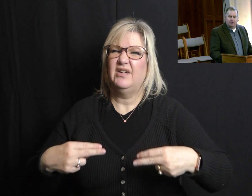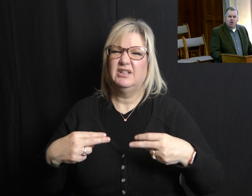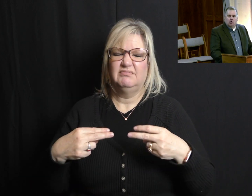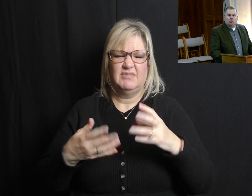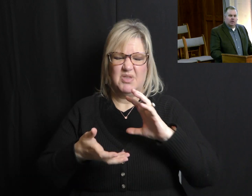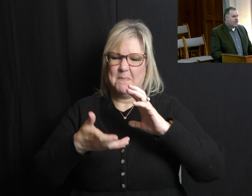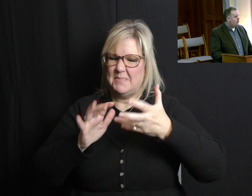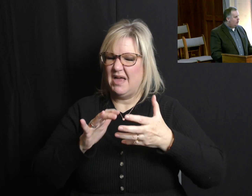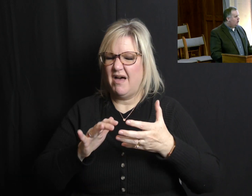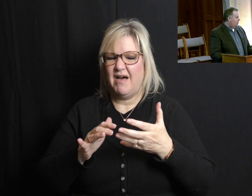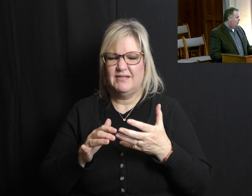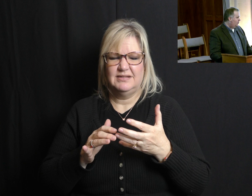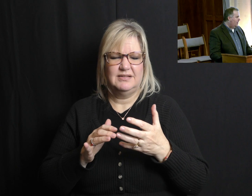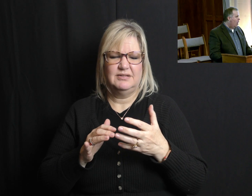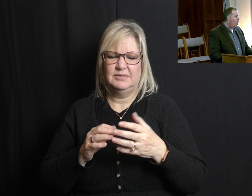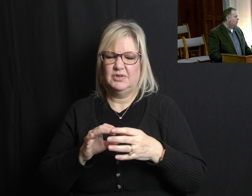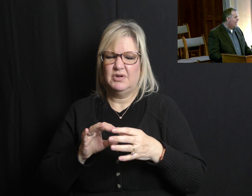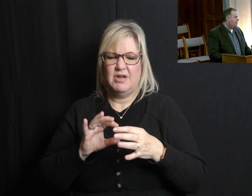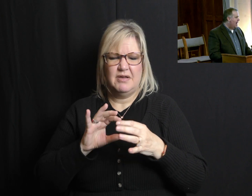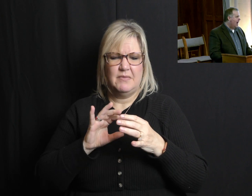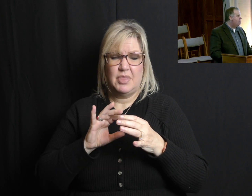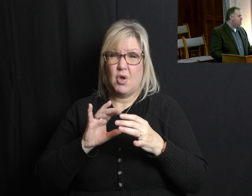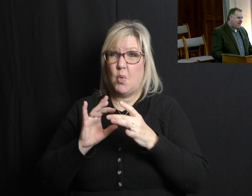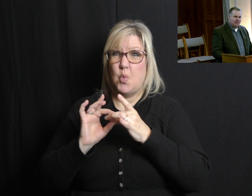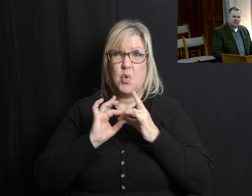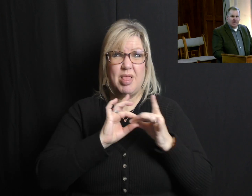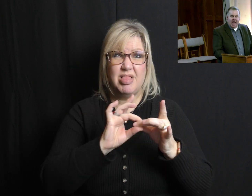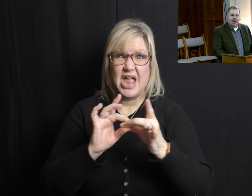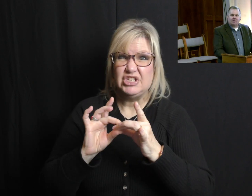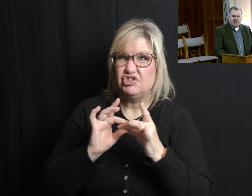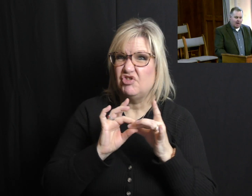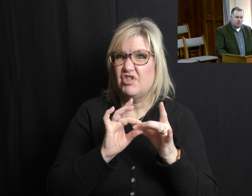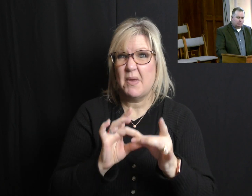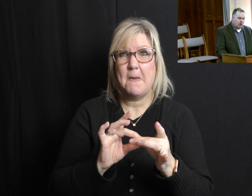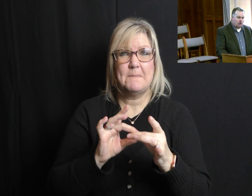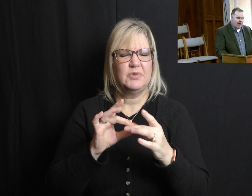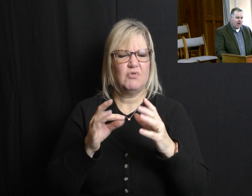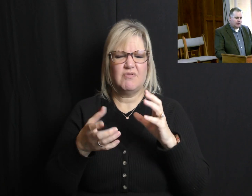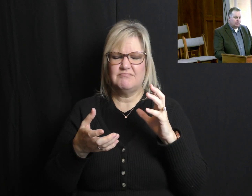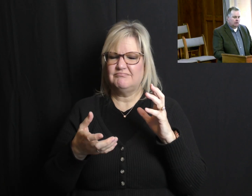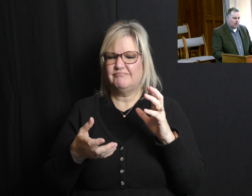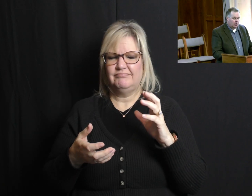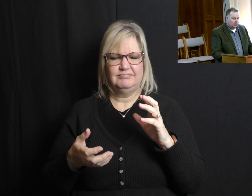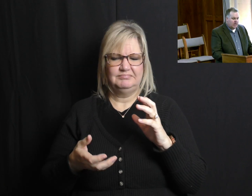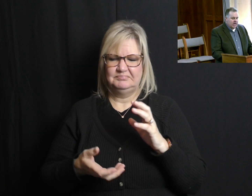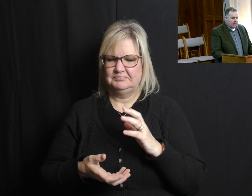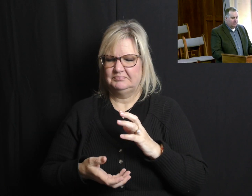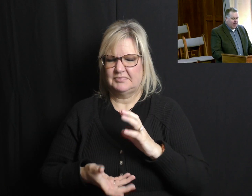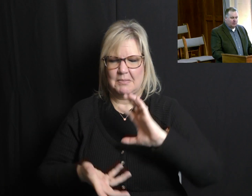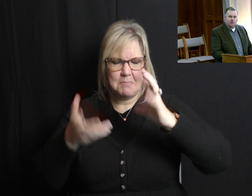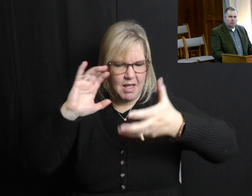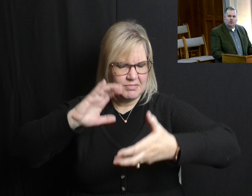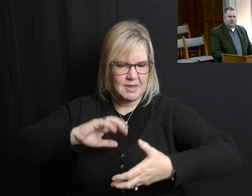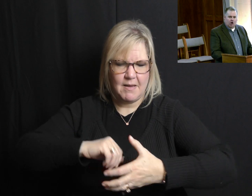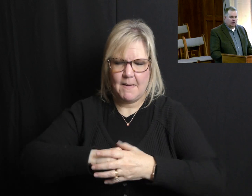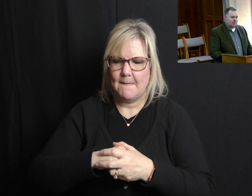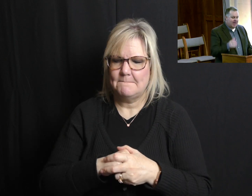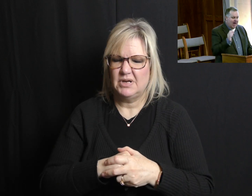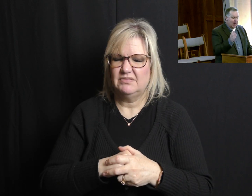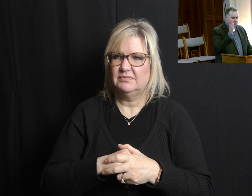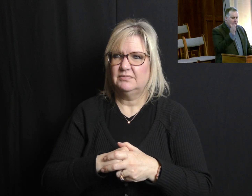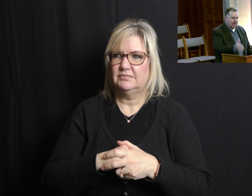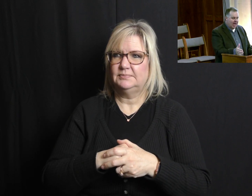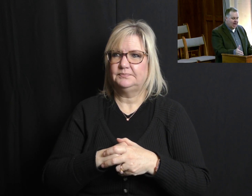to happen. Relationships are at an all-time high mess. Every time you turn around and you look, investments once thought